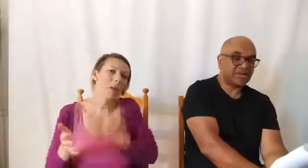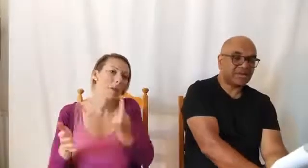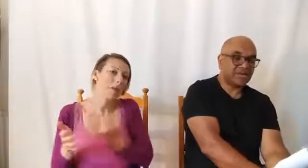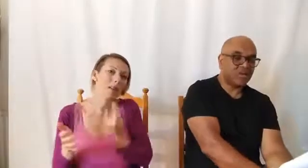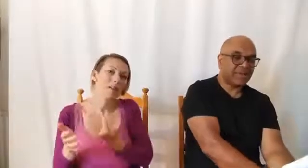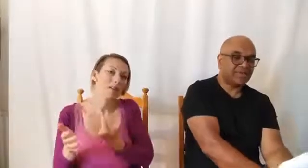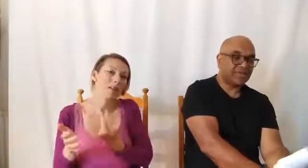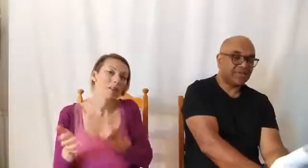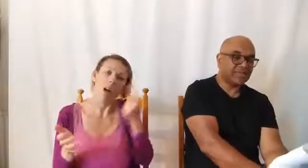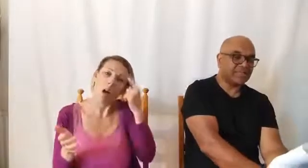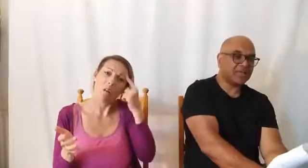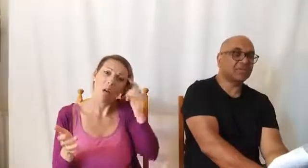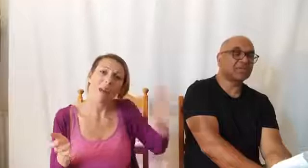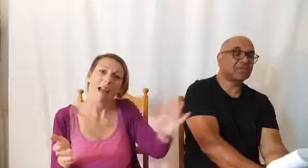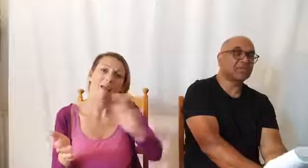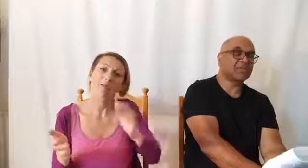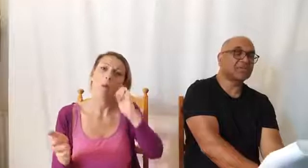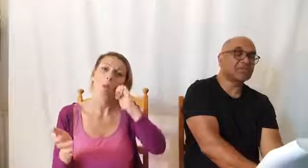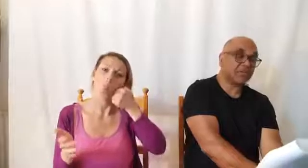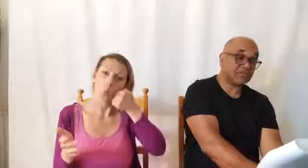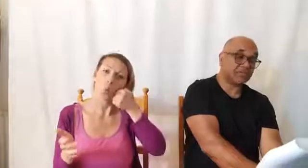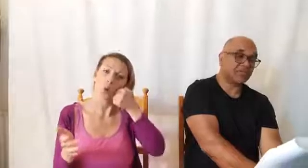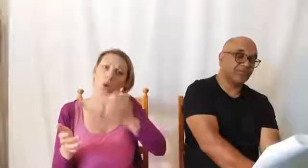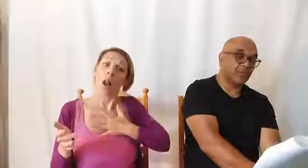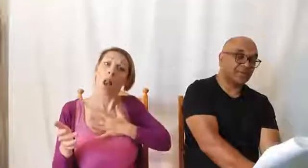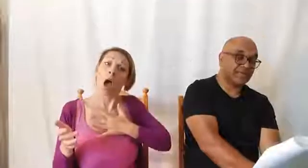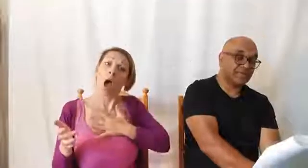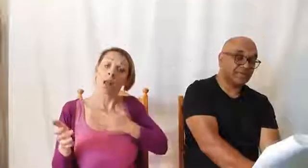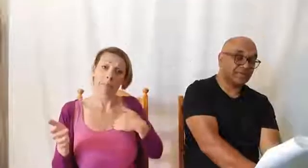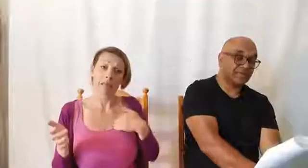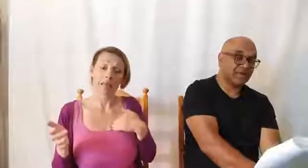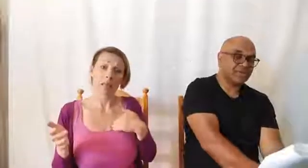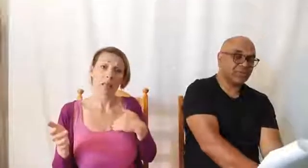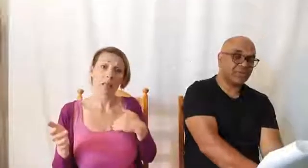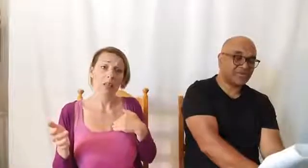All I have seen is lots and lots of water. I just want a friend.